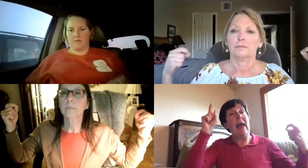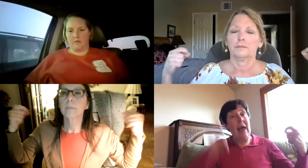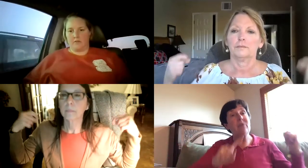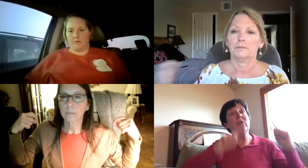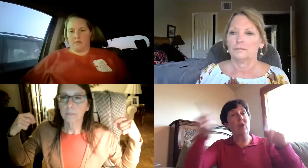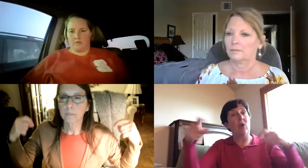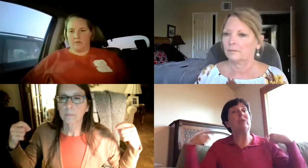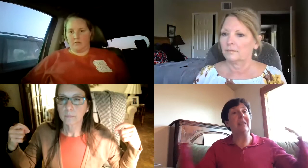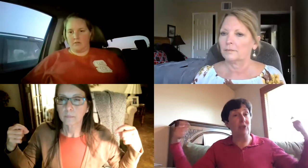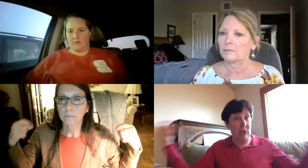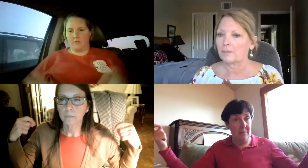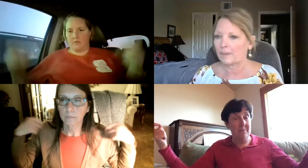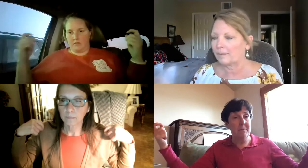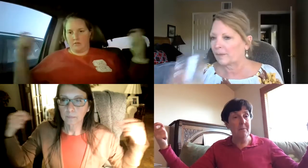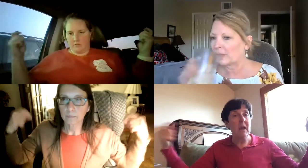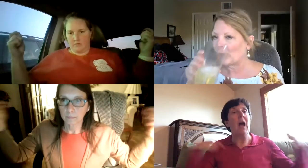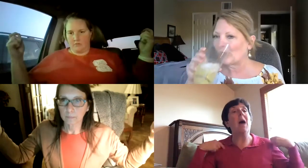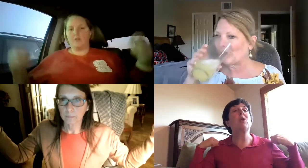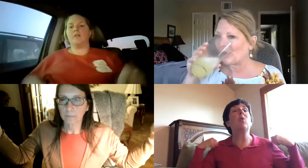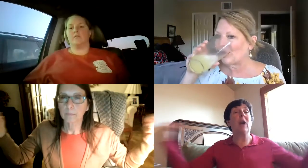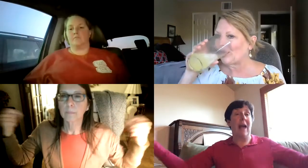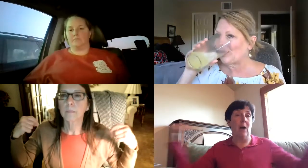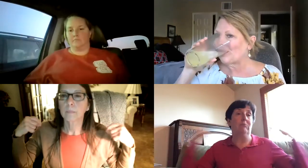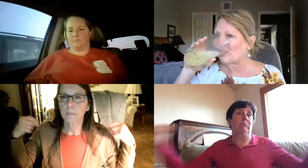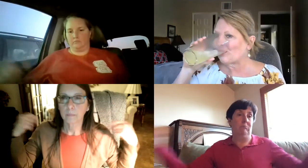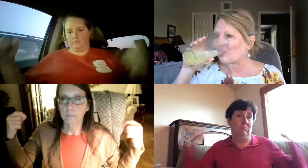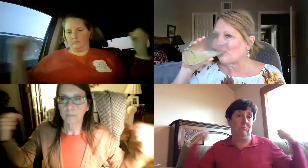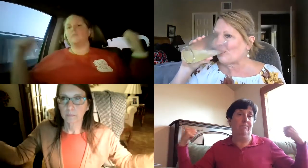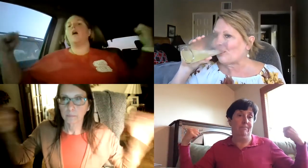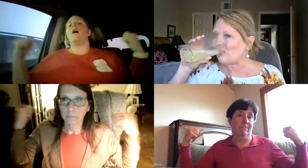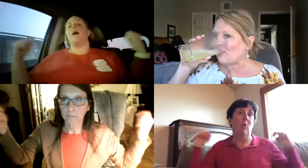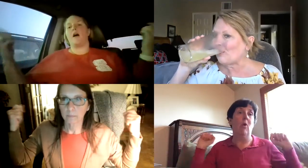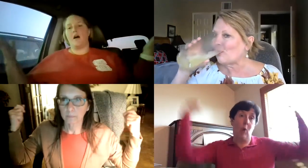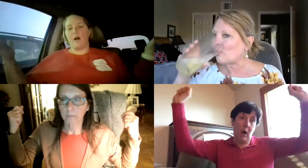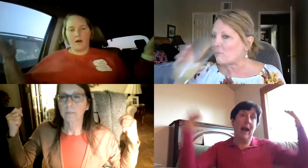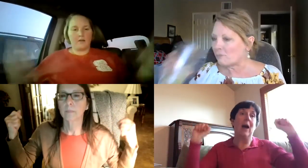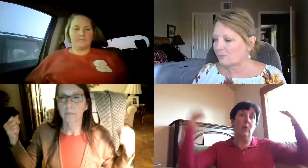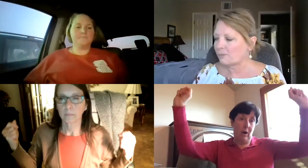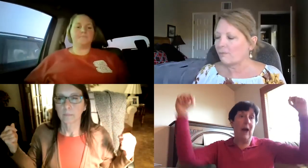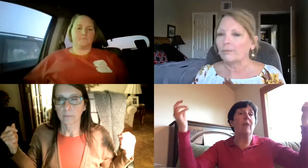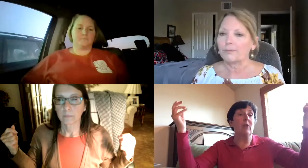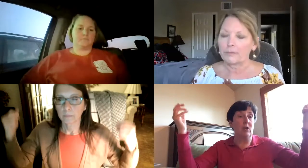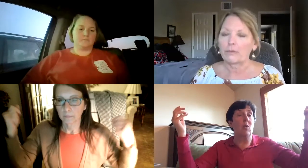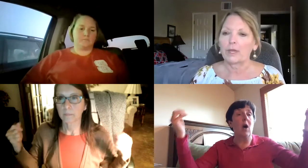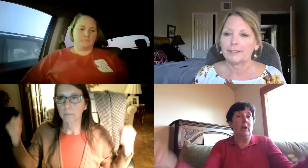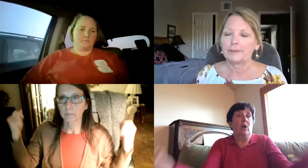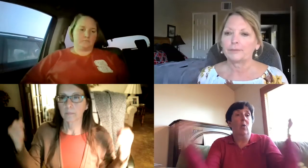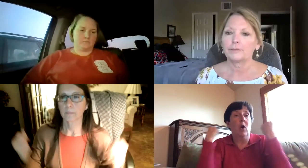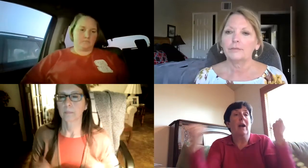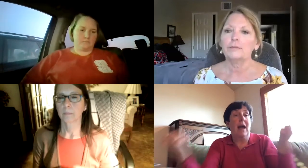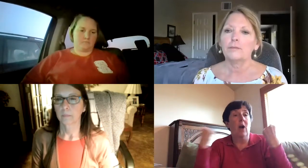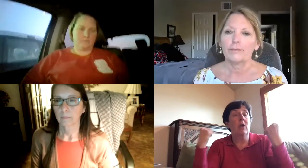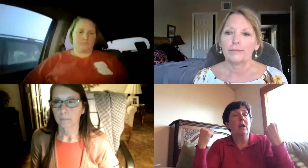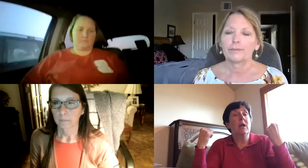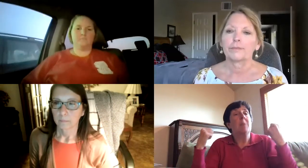I have to go to the gym. I'm going to work out. Or work out, or however you want, you know,